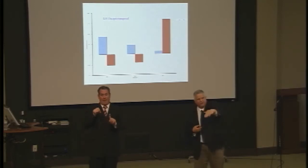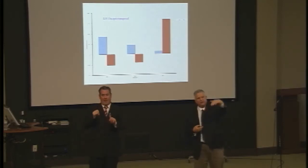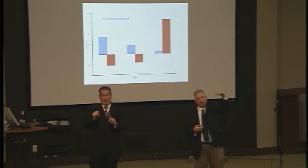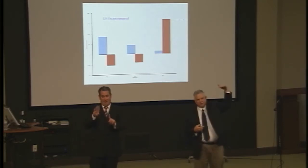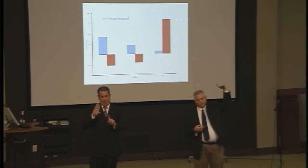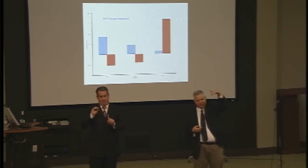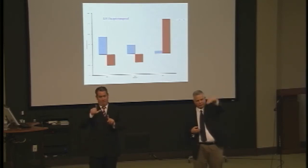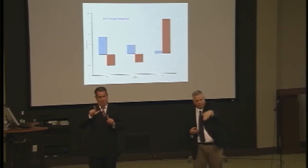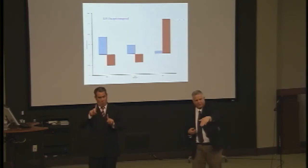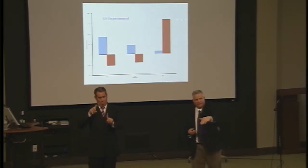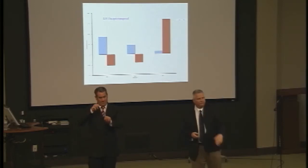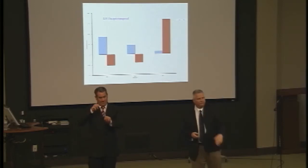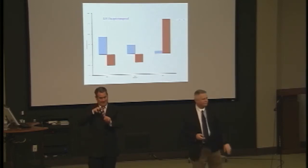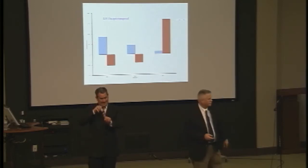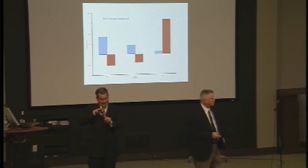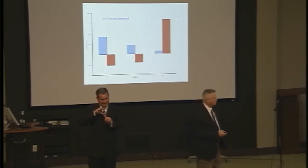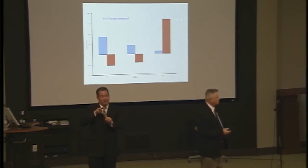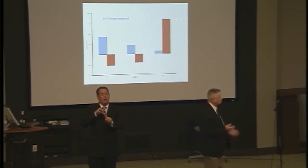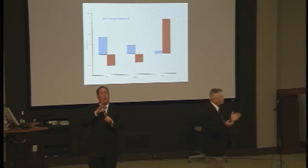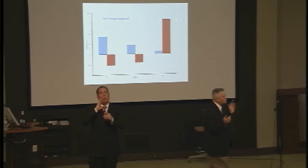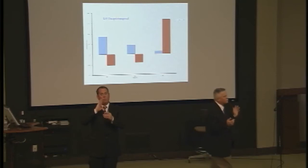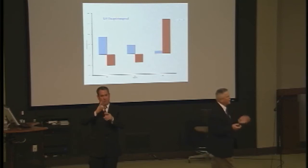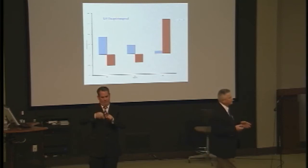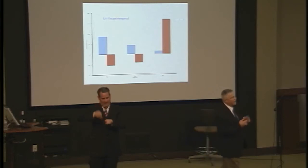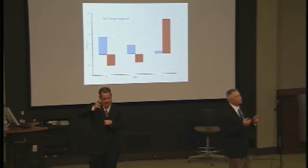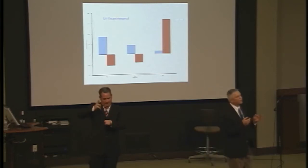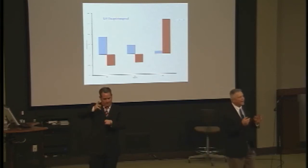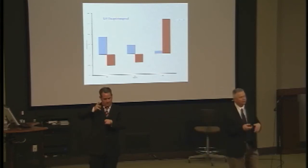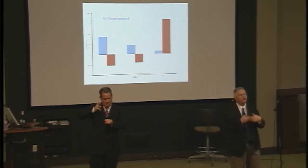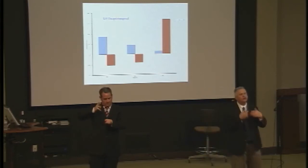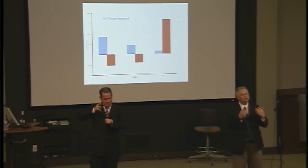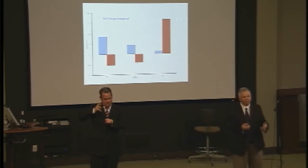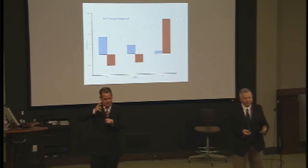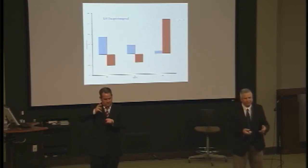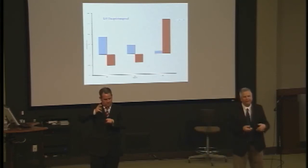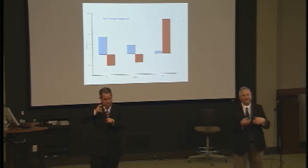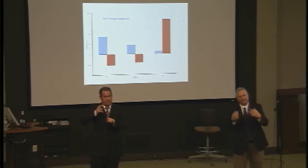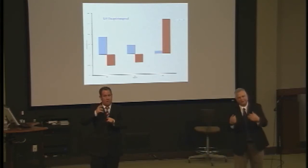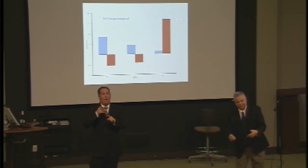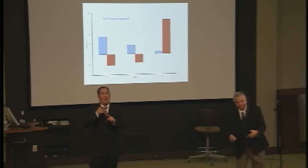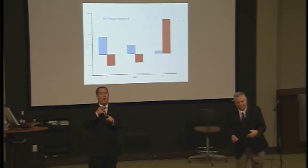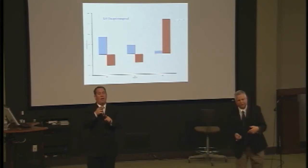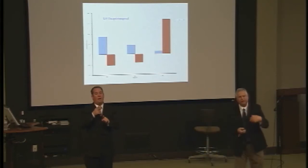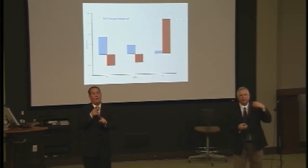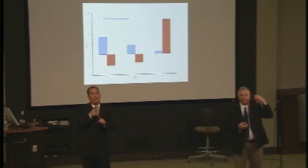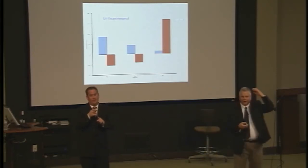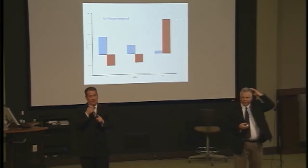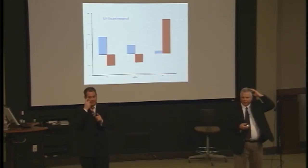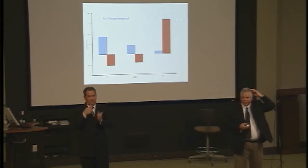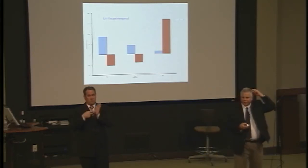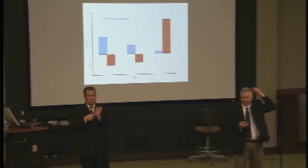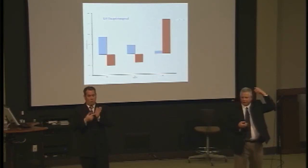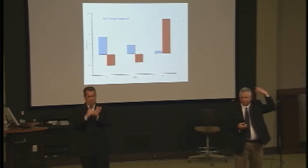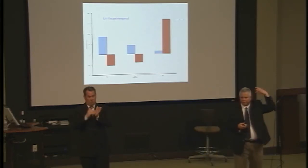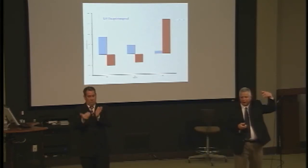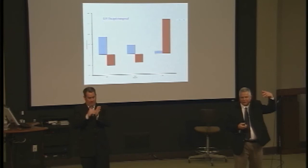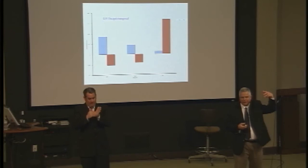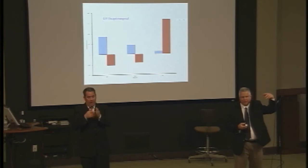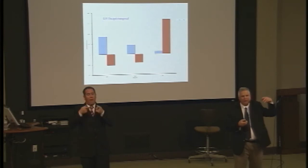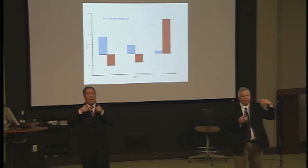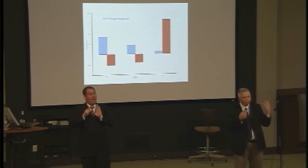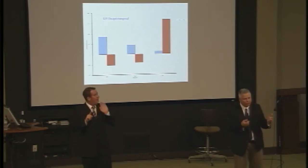the physiological signal is coming down. No surprise, that's what happens. You repeat, it gets easier, the areas